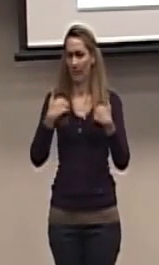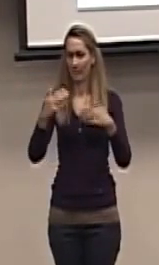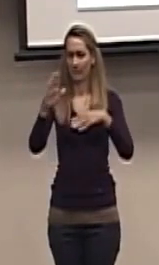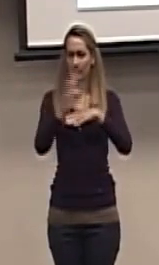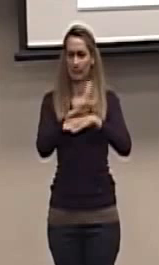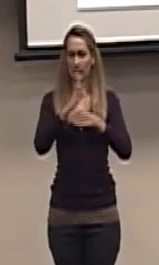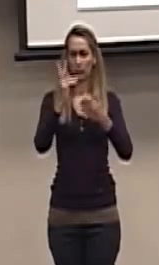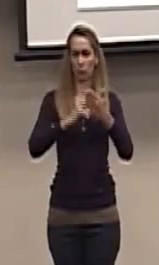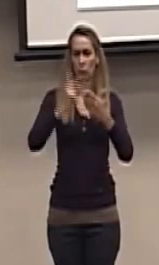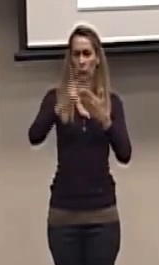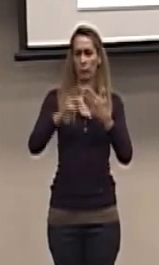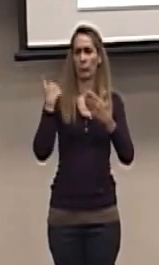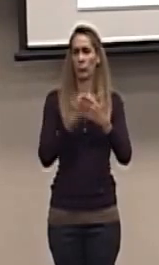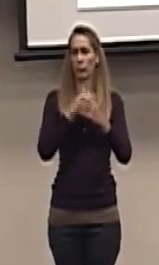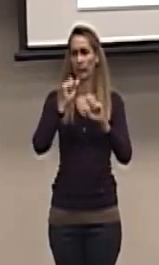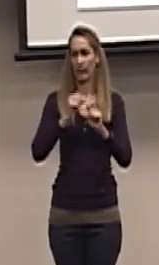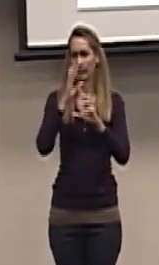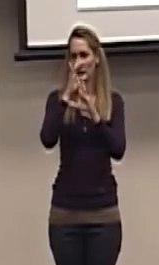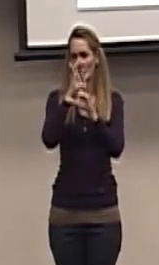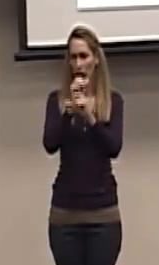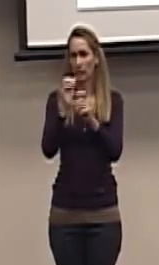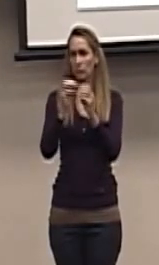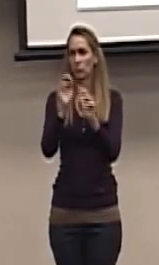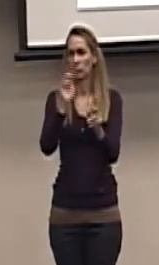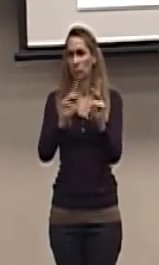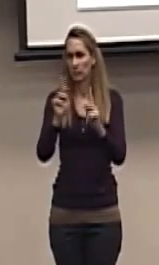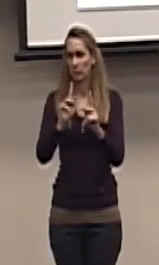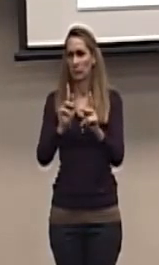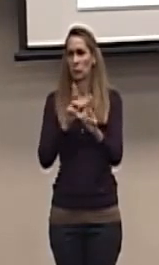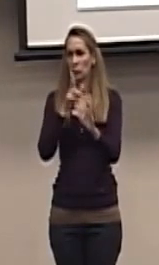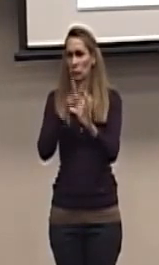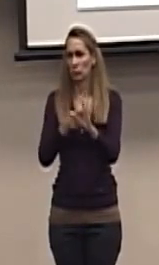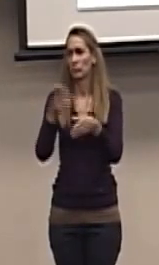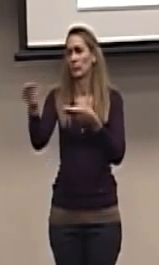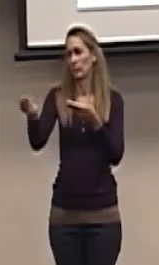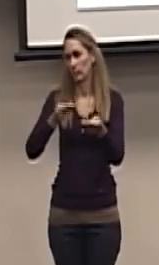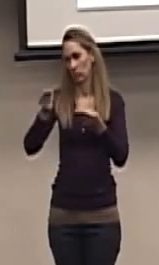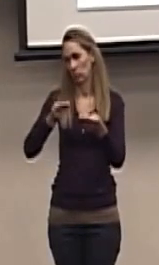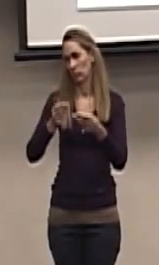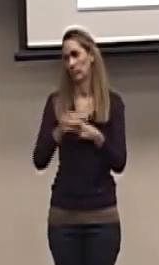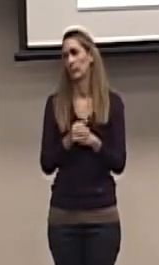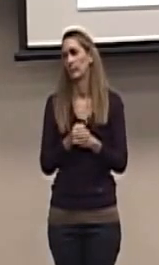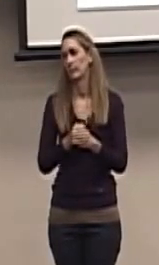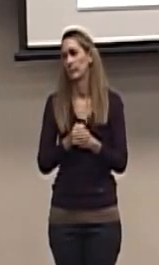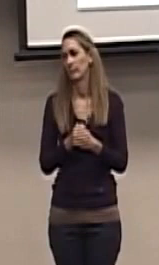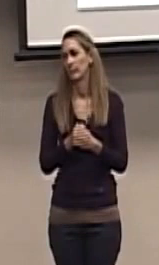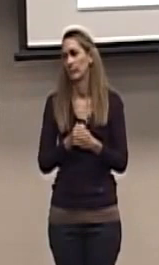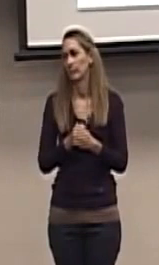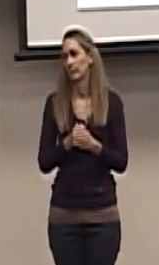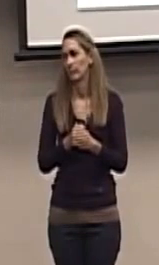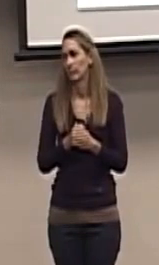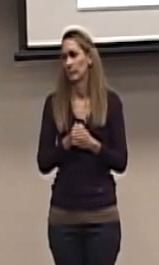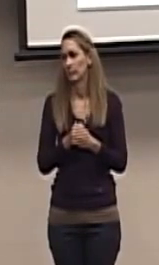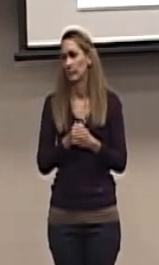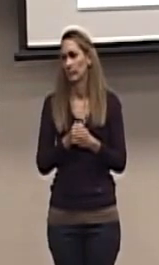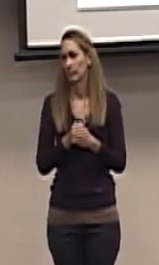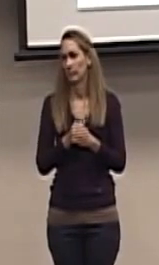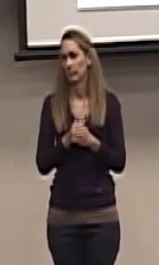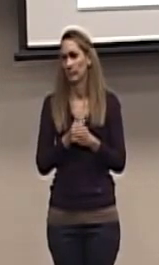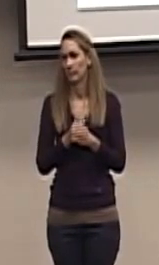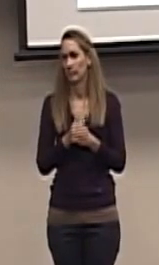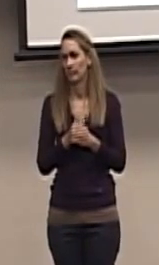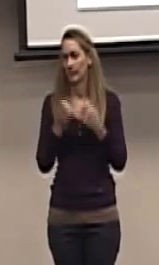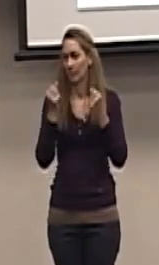that they will become dual career ministers. They have their primary career or